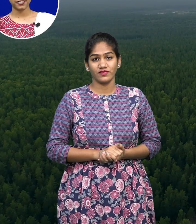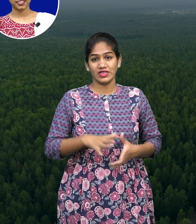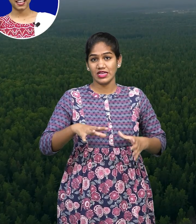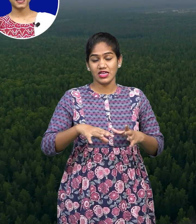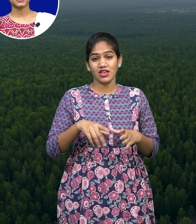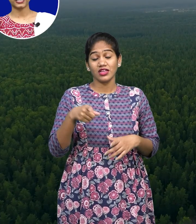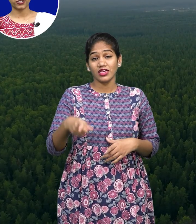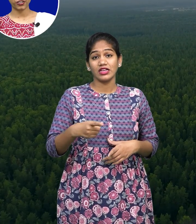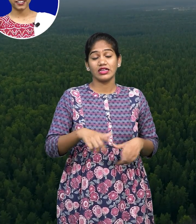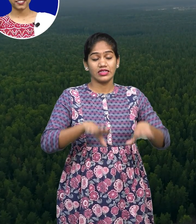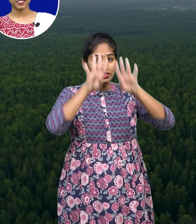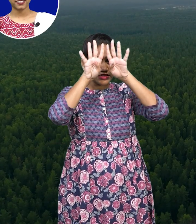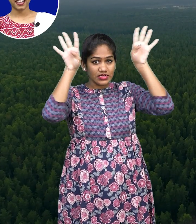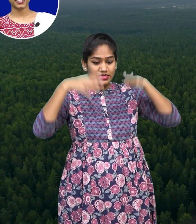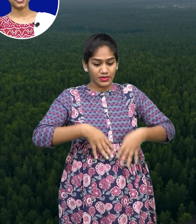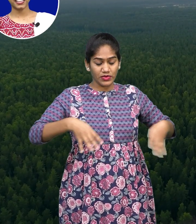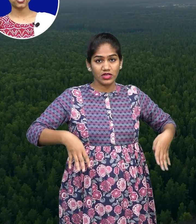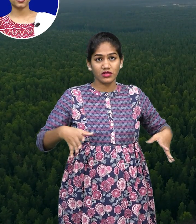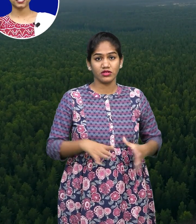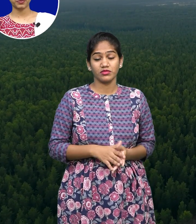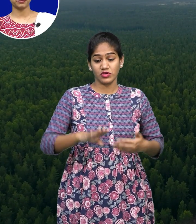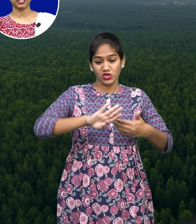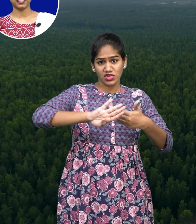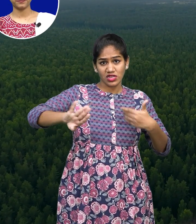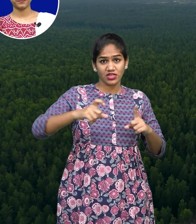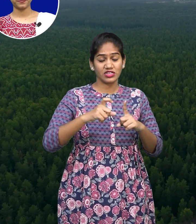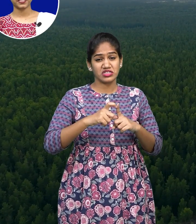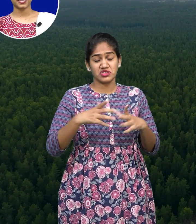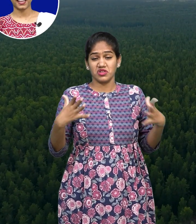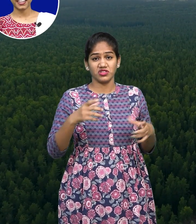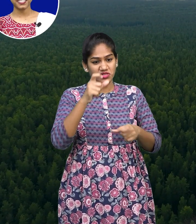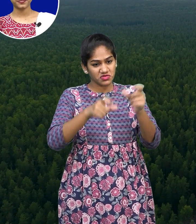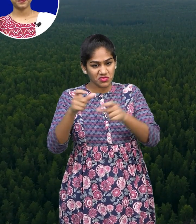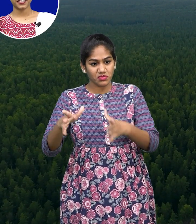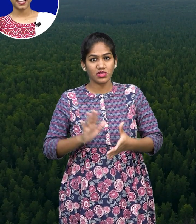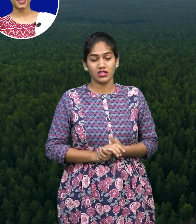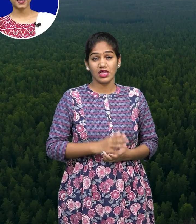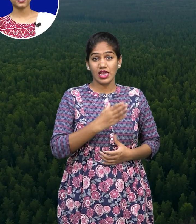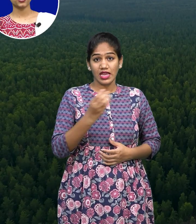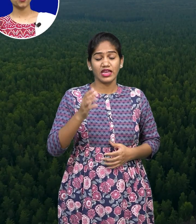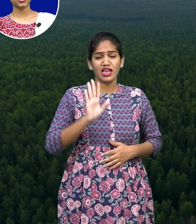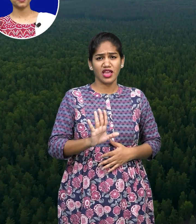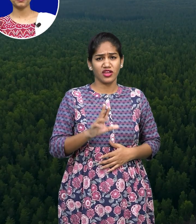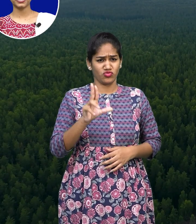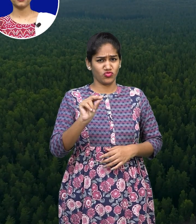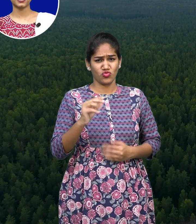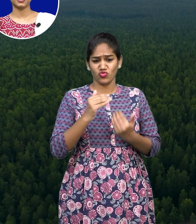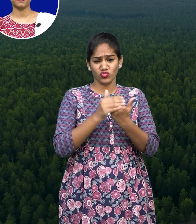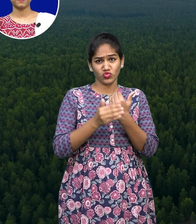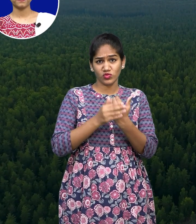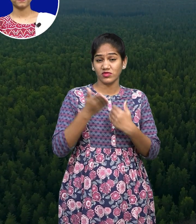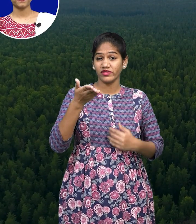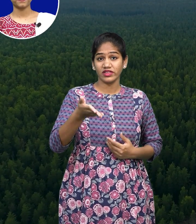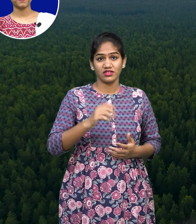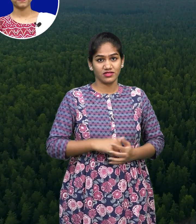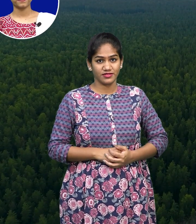people as ignorant and dangerous people and had no sympathy for them.